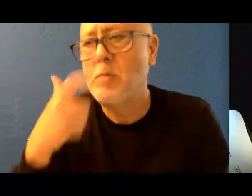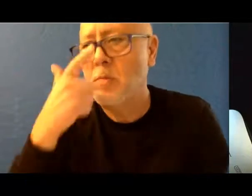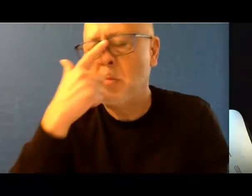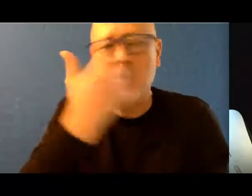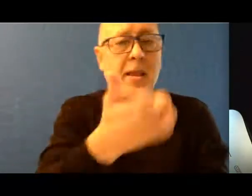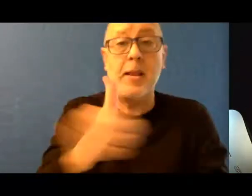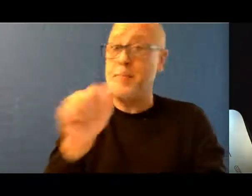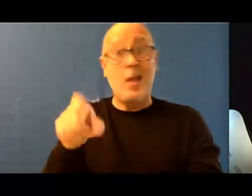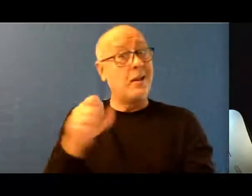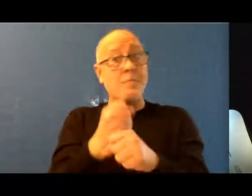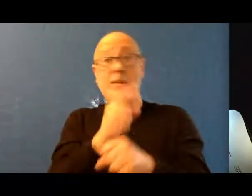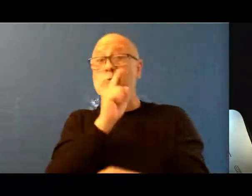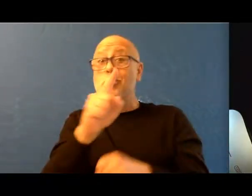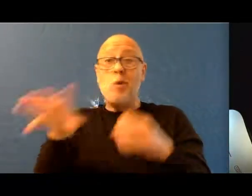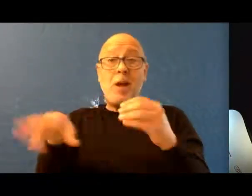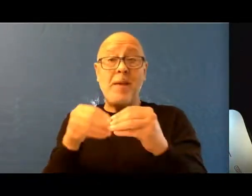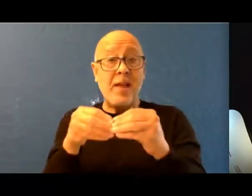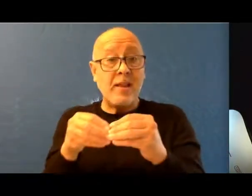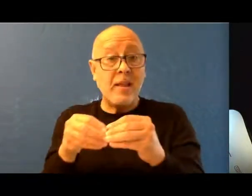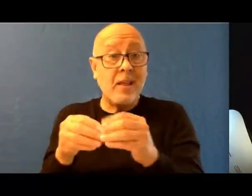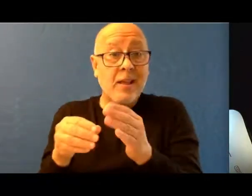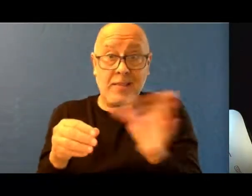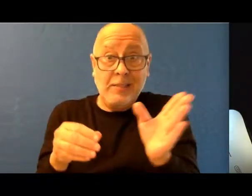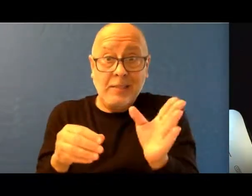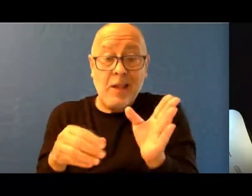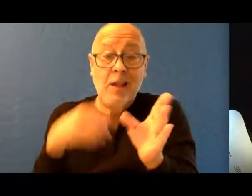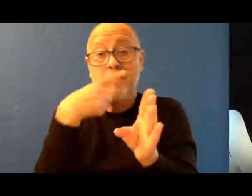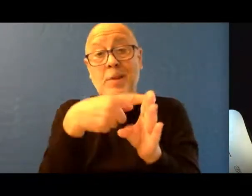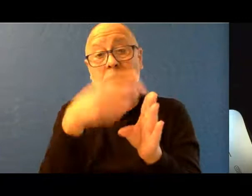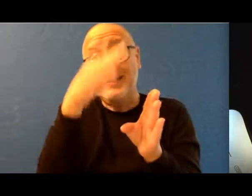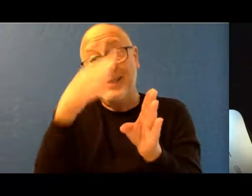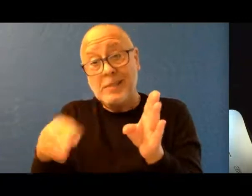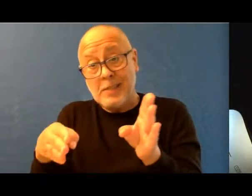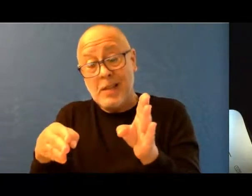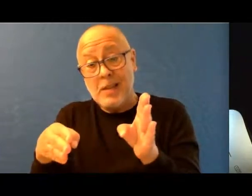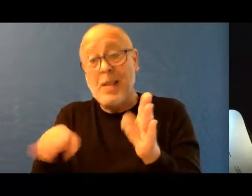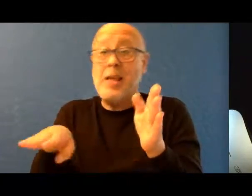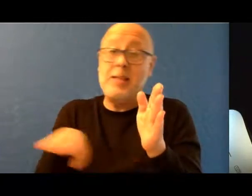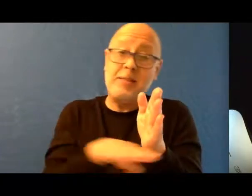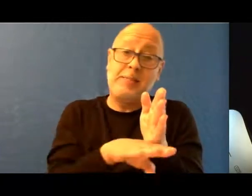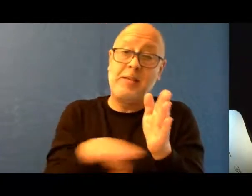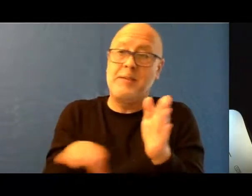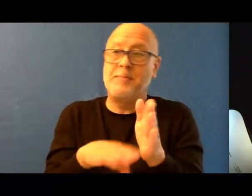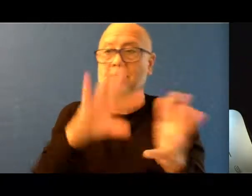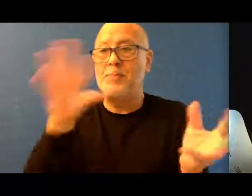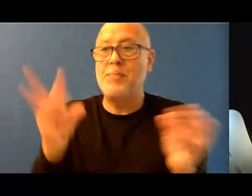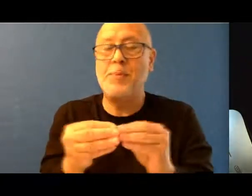So I need to make sure I'm adding this side plus this side and this side.